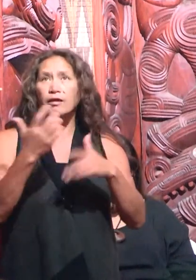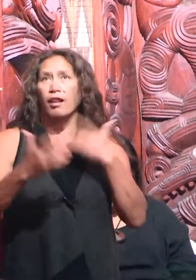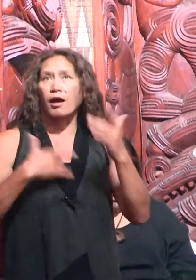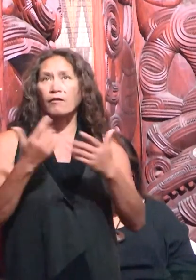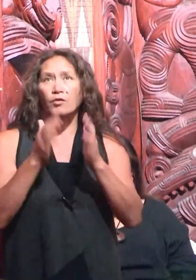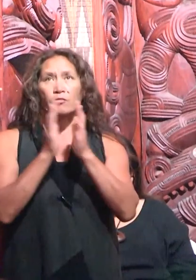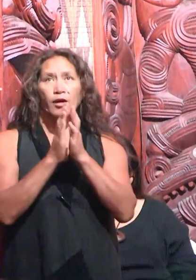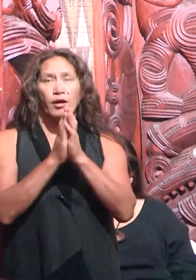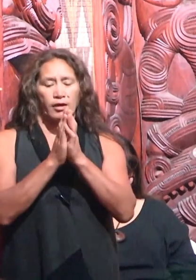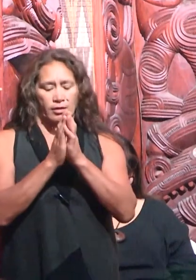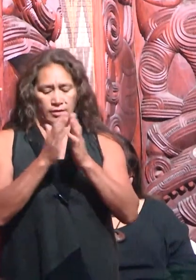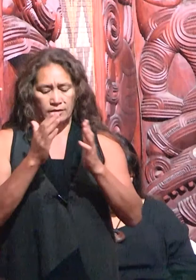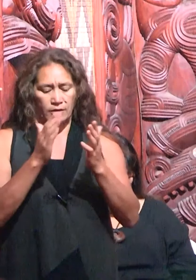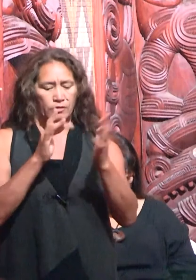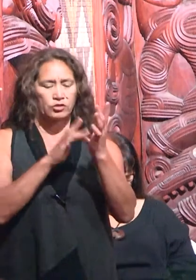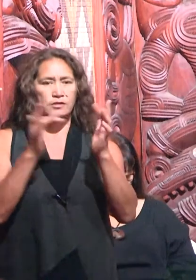of Jesus Christ, our Lord.